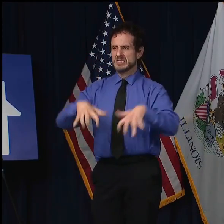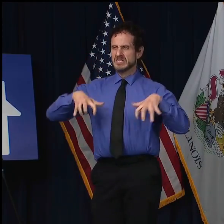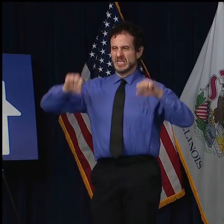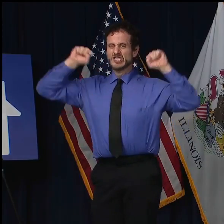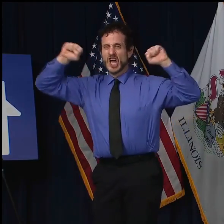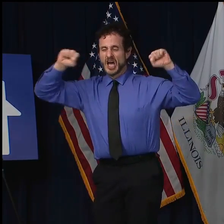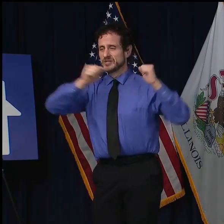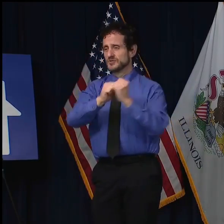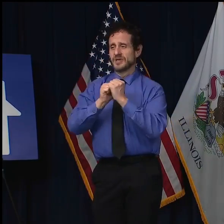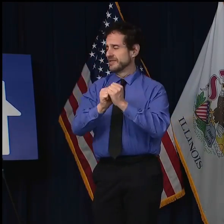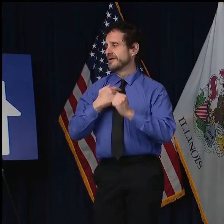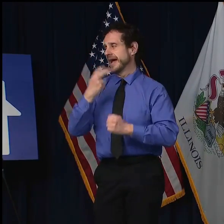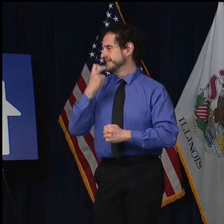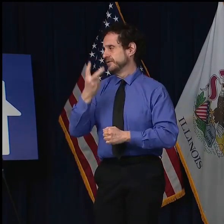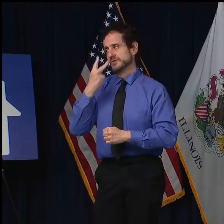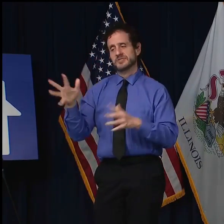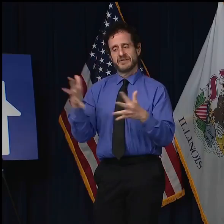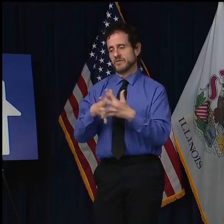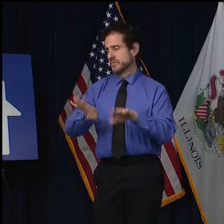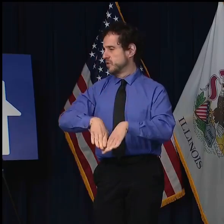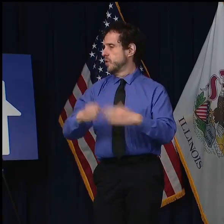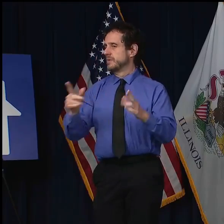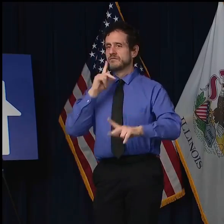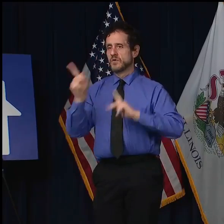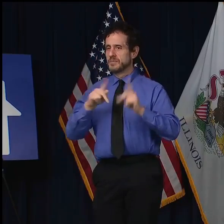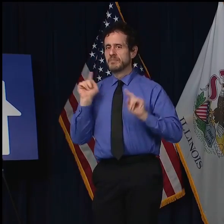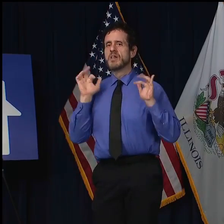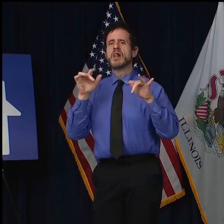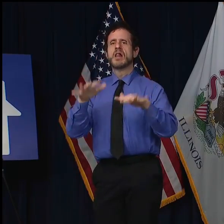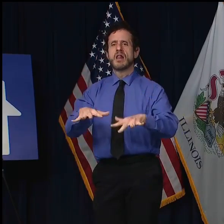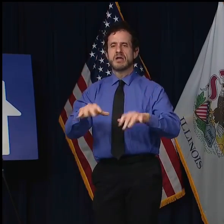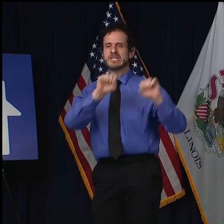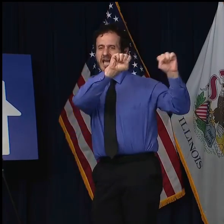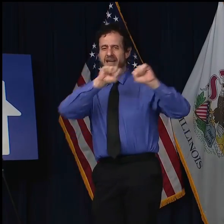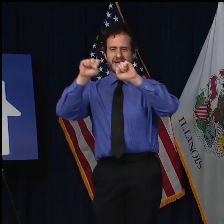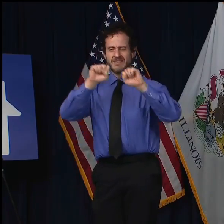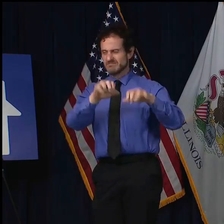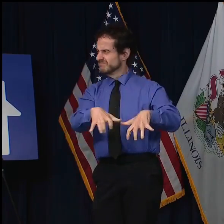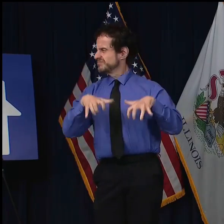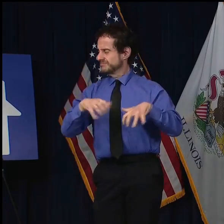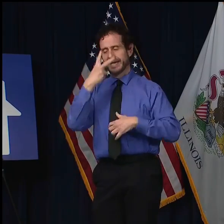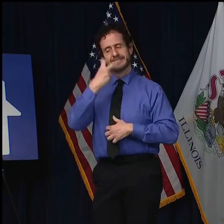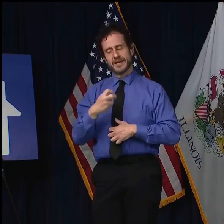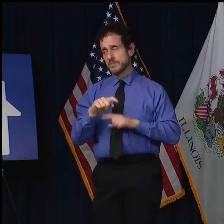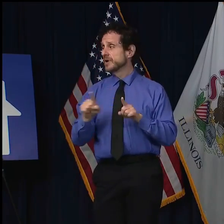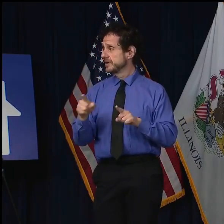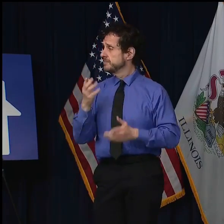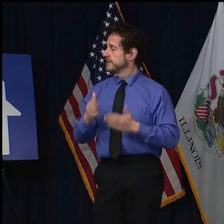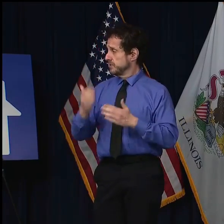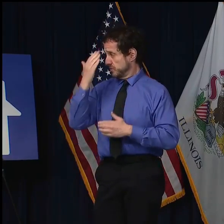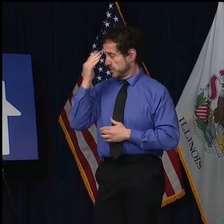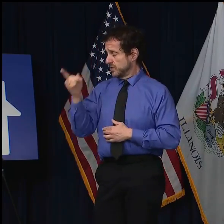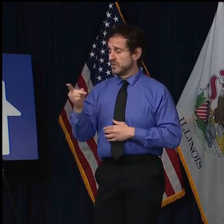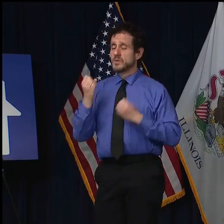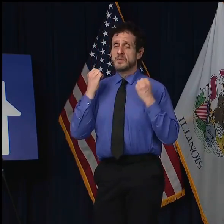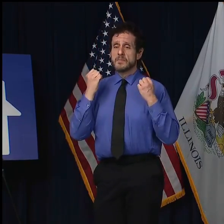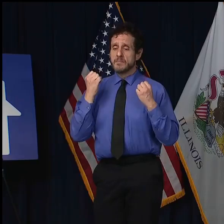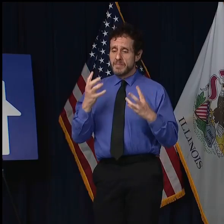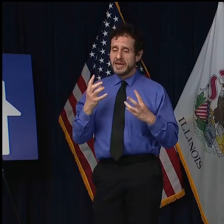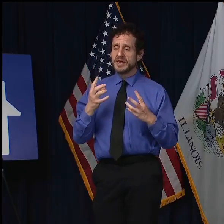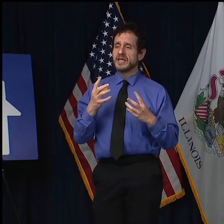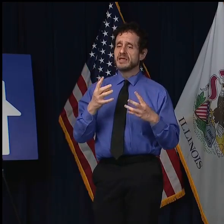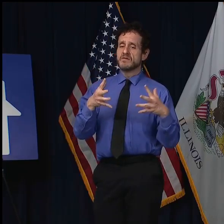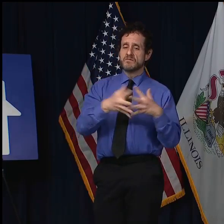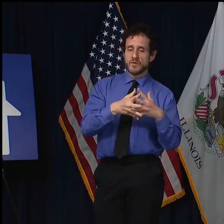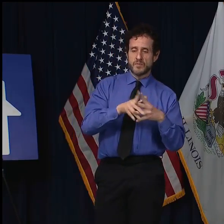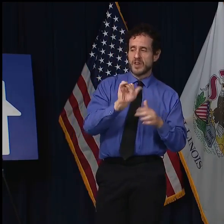see football opening up to having fans in the stands. However, you may know that many of the leagues